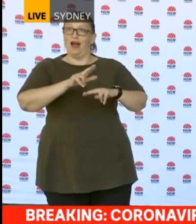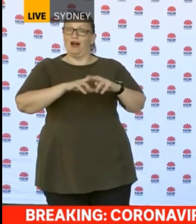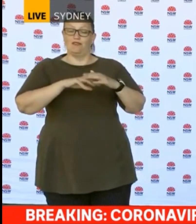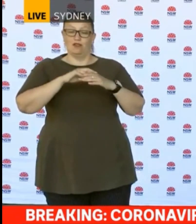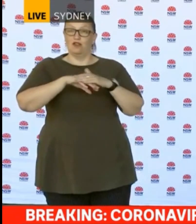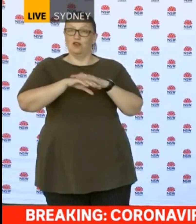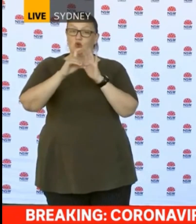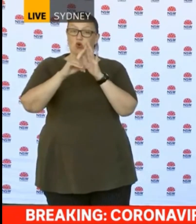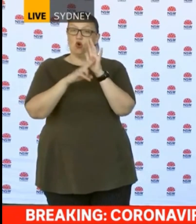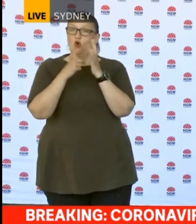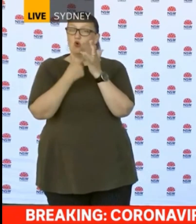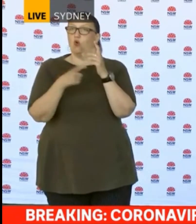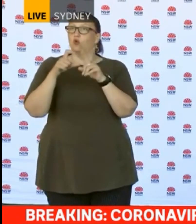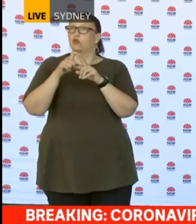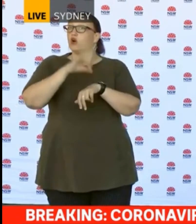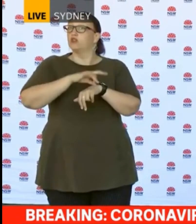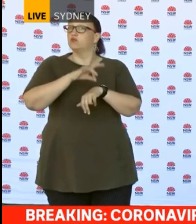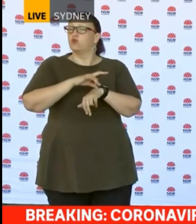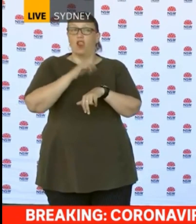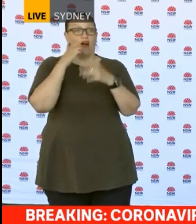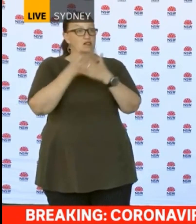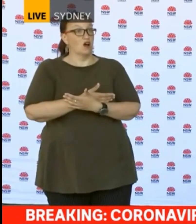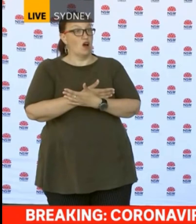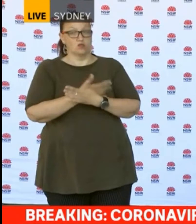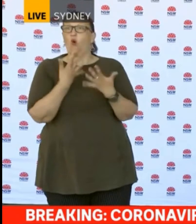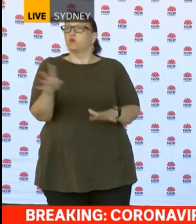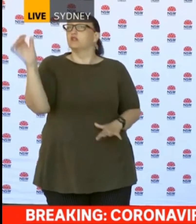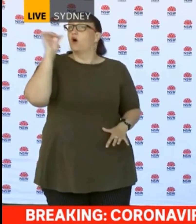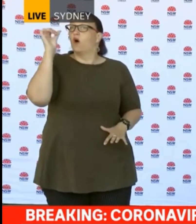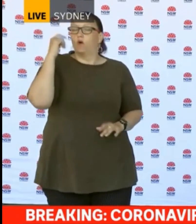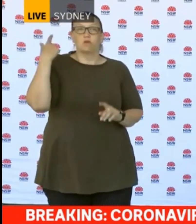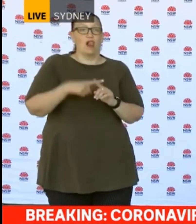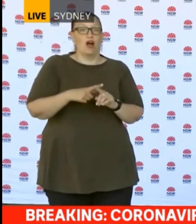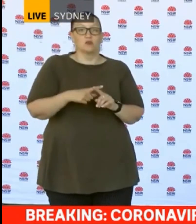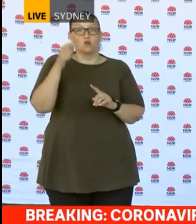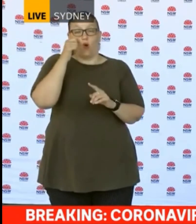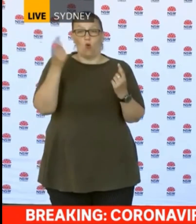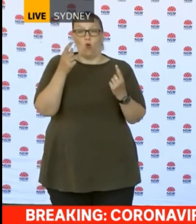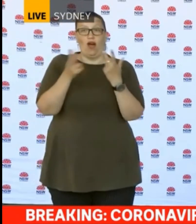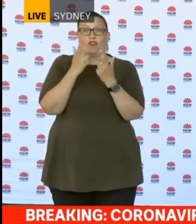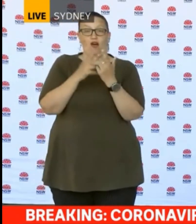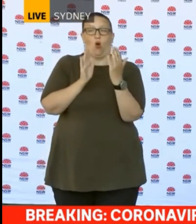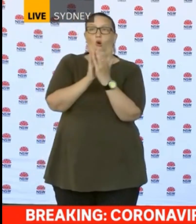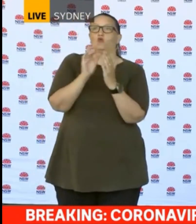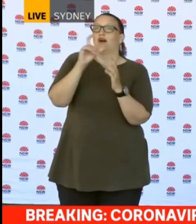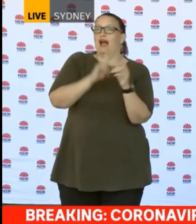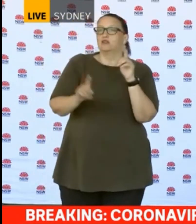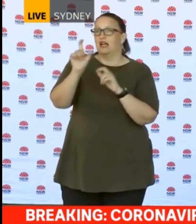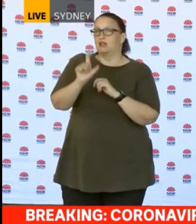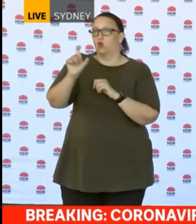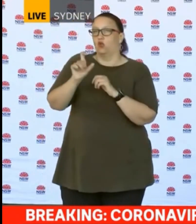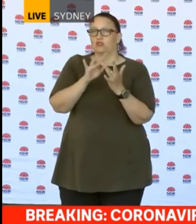a memo that was issued last night, and we'll continue to work through the identification of any close or